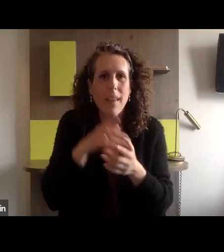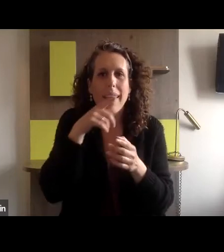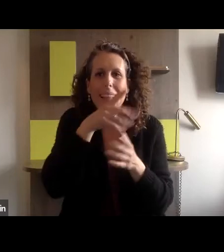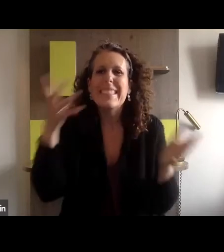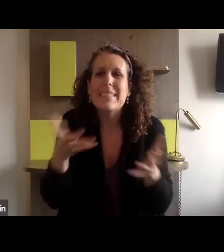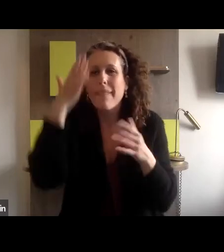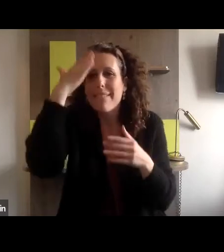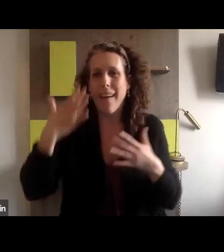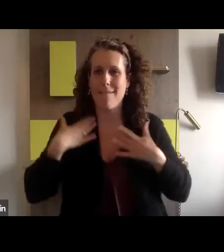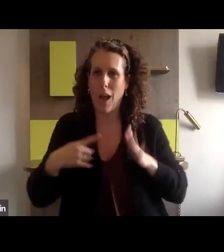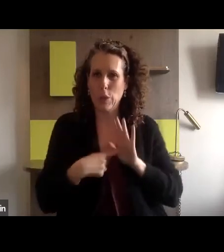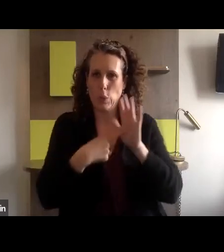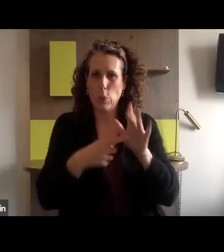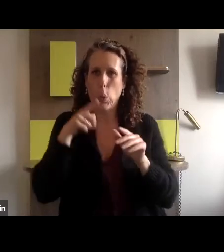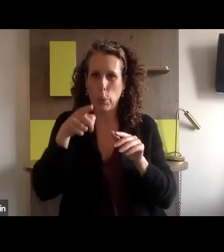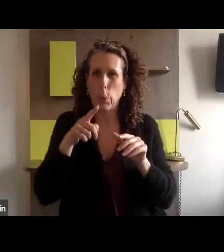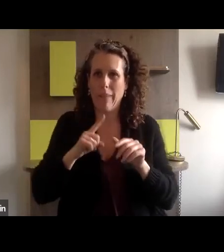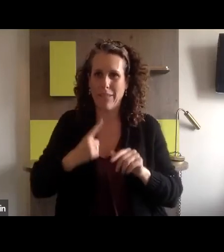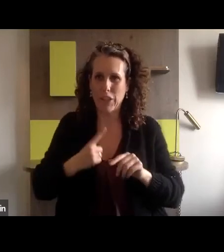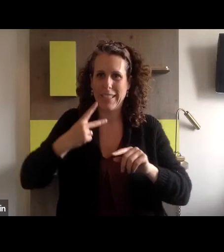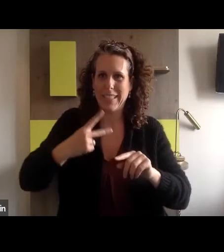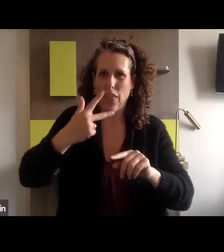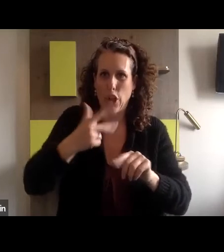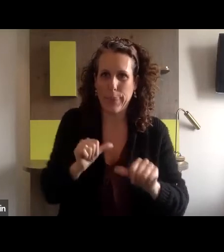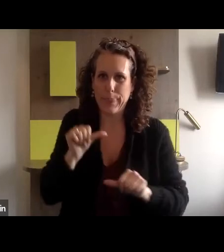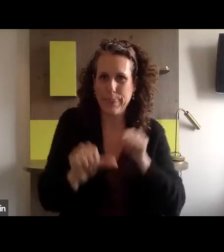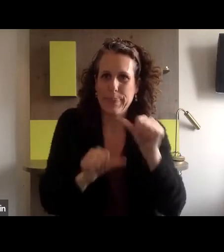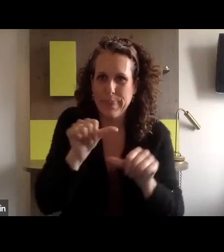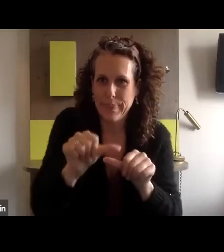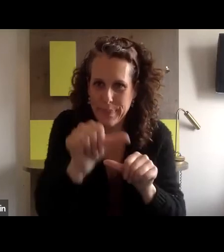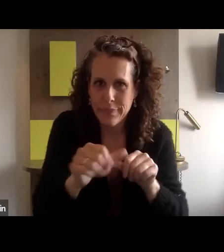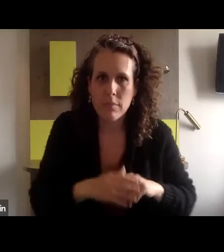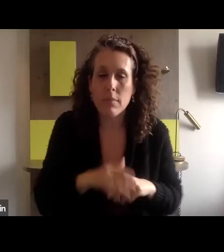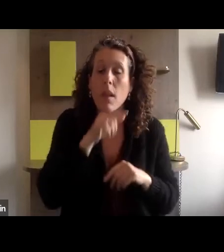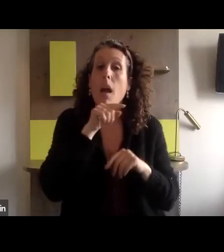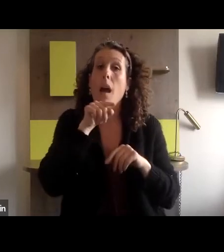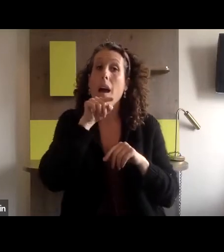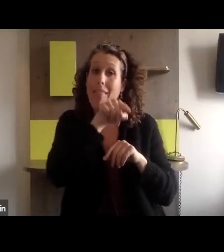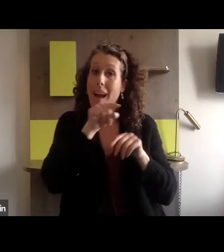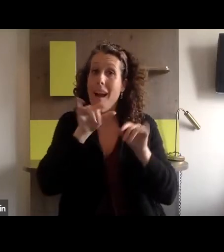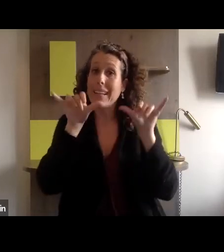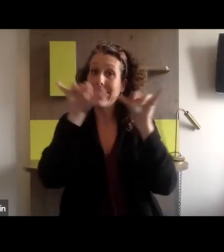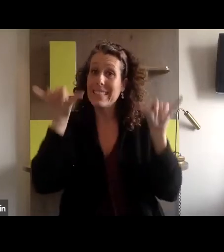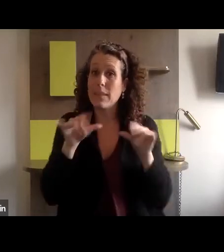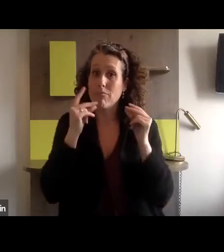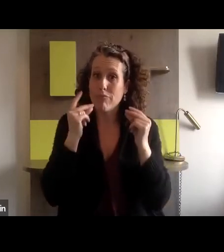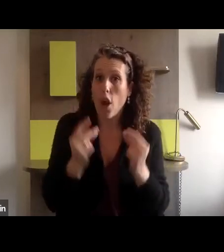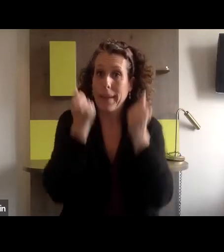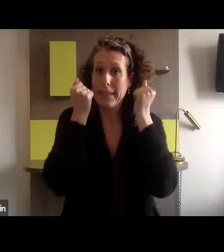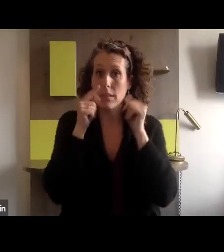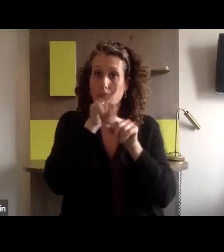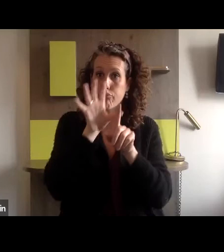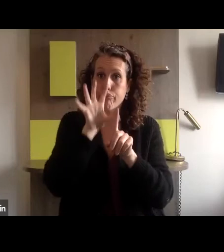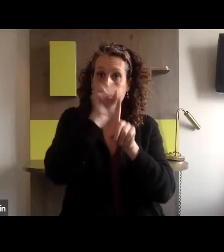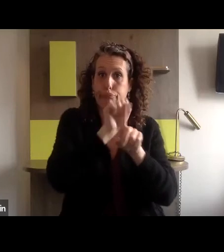showing how it works. So basically what an automatic recognition system needs to do is it needs to recognize the form